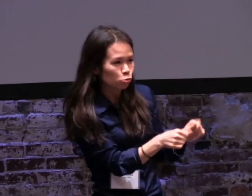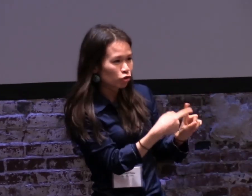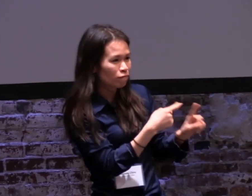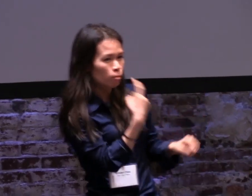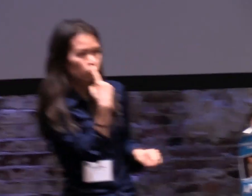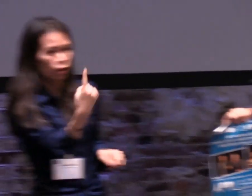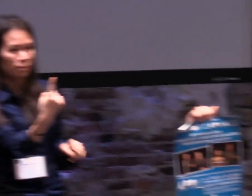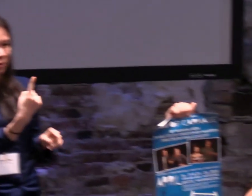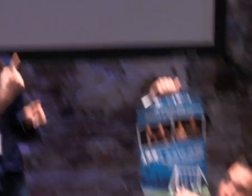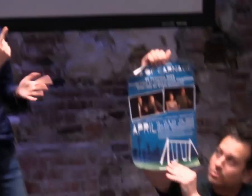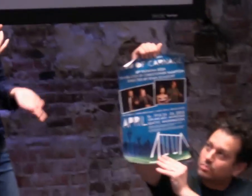I brought my object.